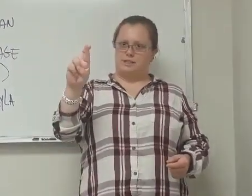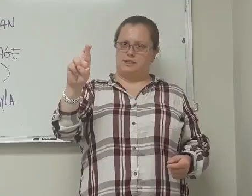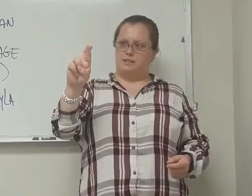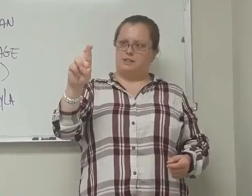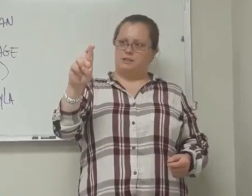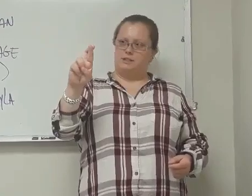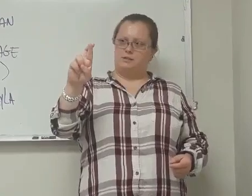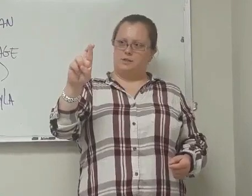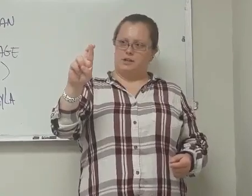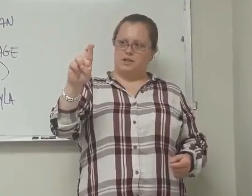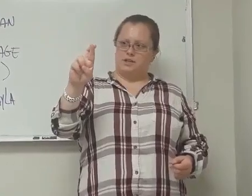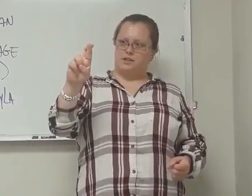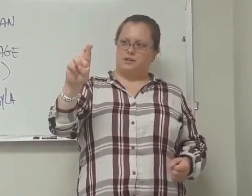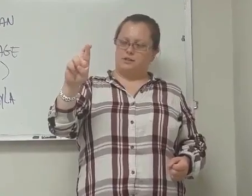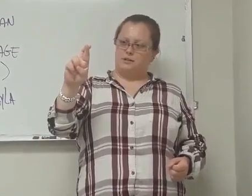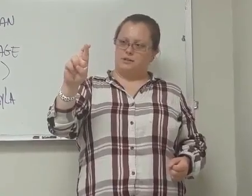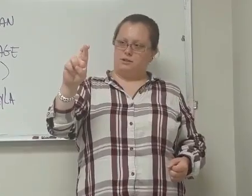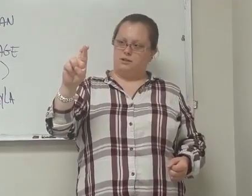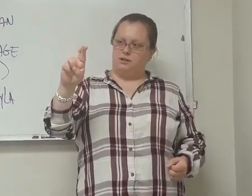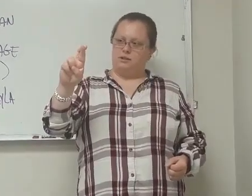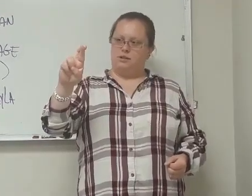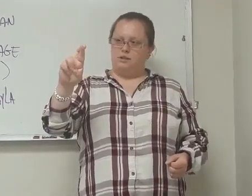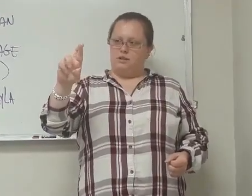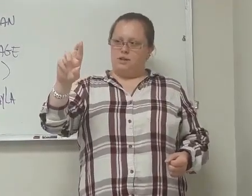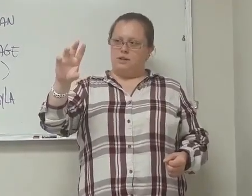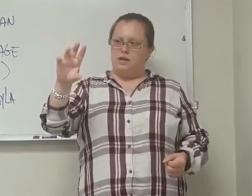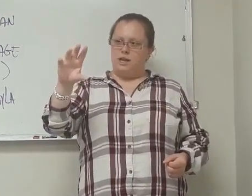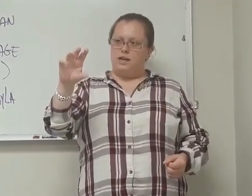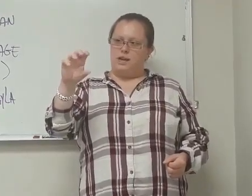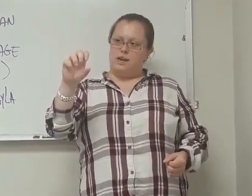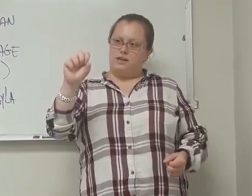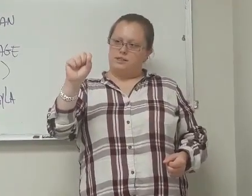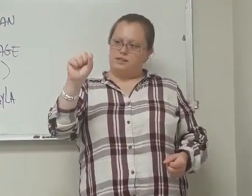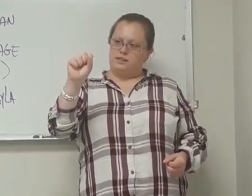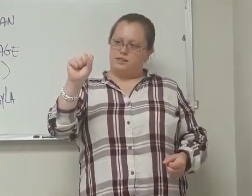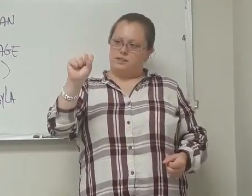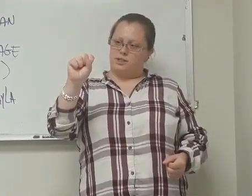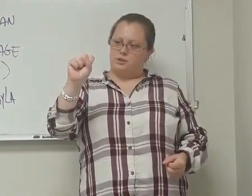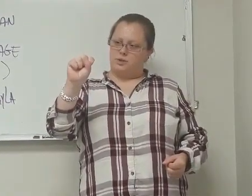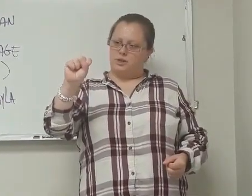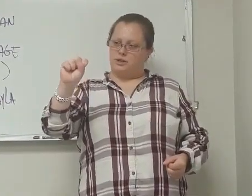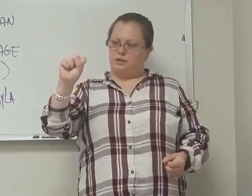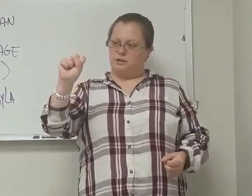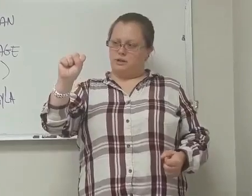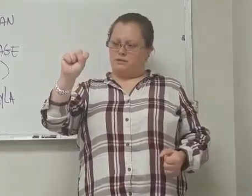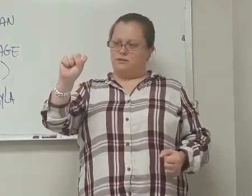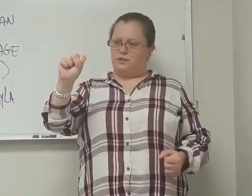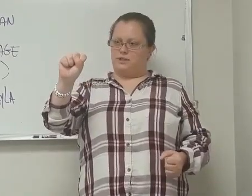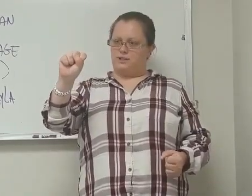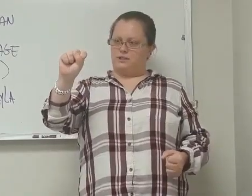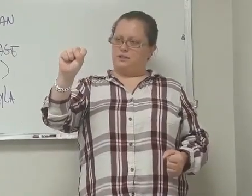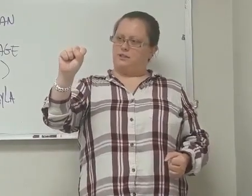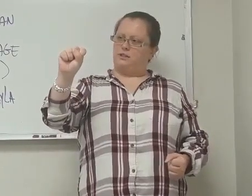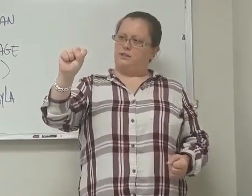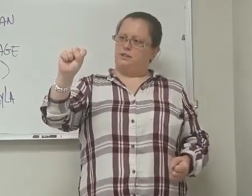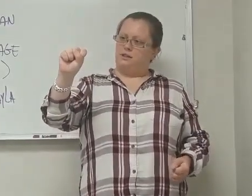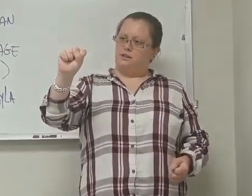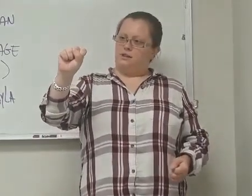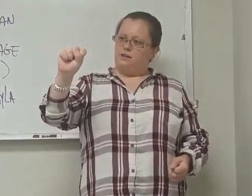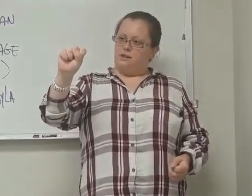twisted with each other. And then S is going to be like a fist.